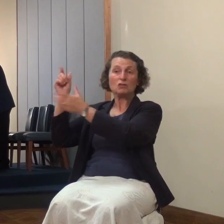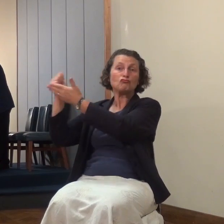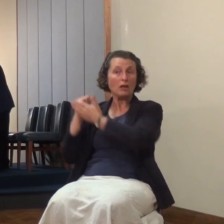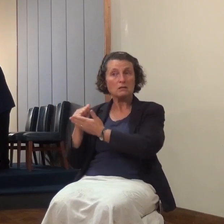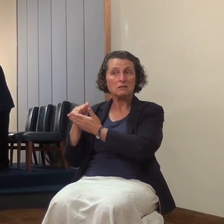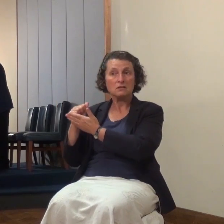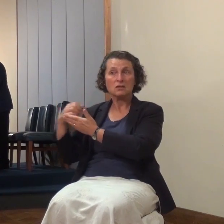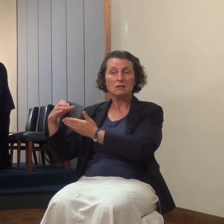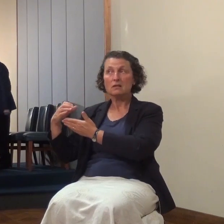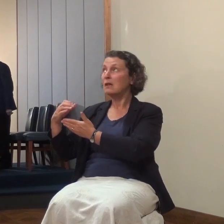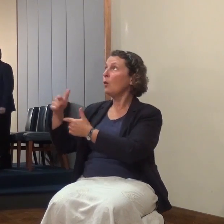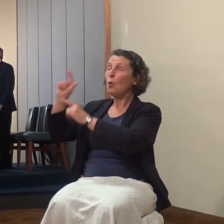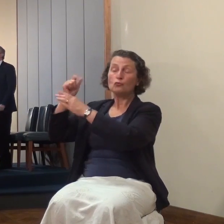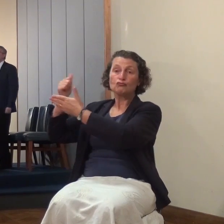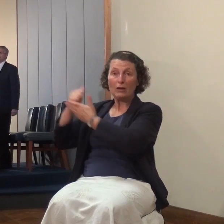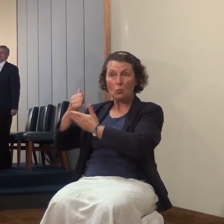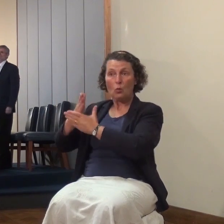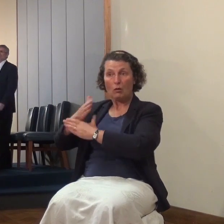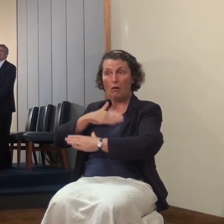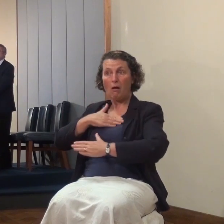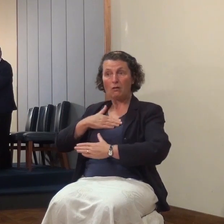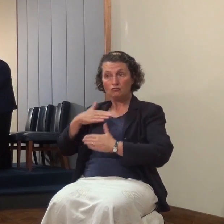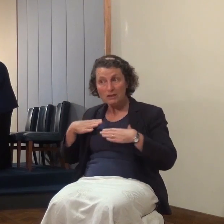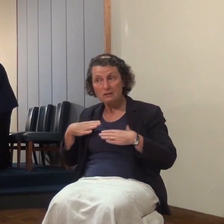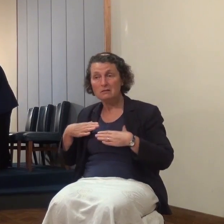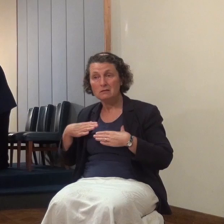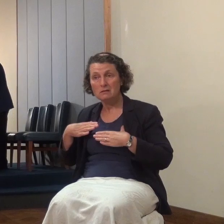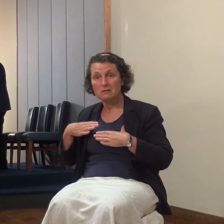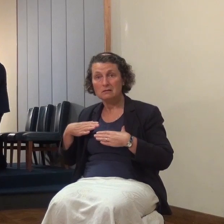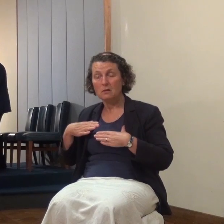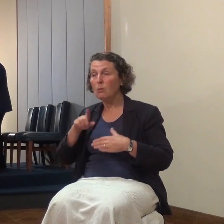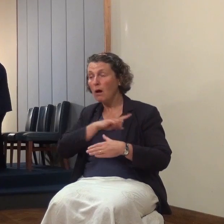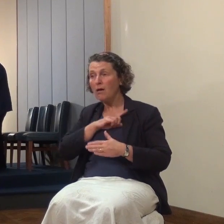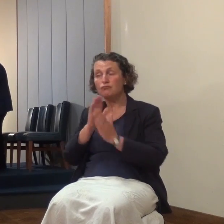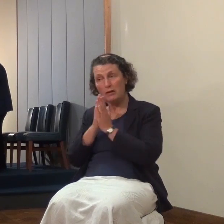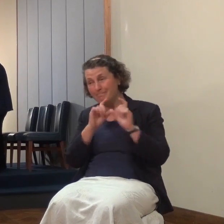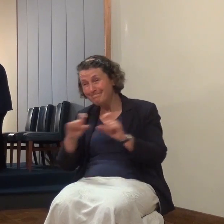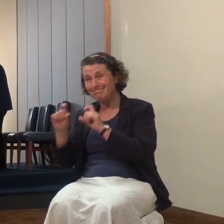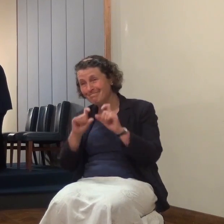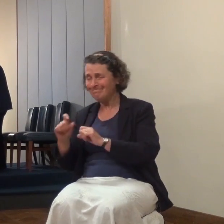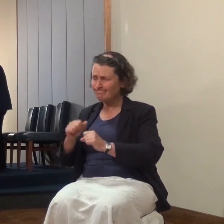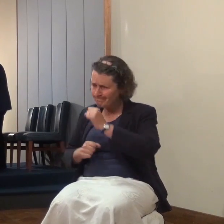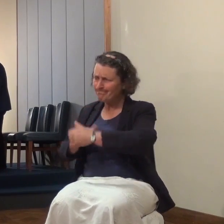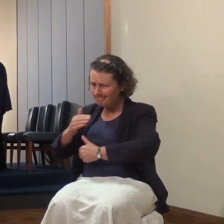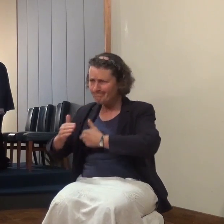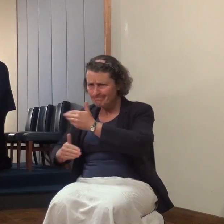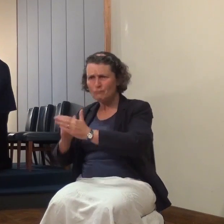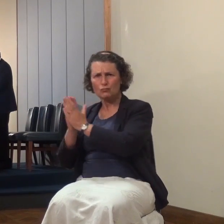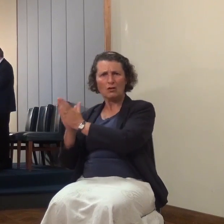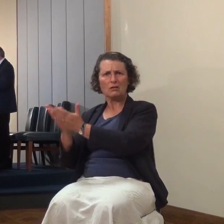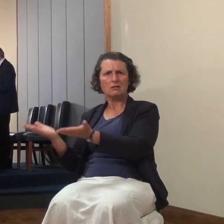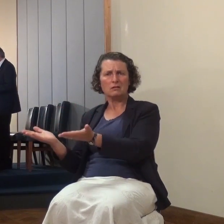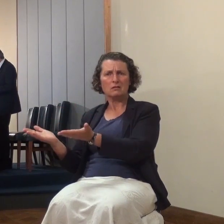already at work in us. To sigh is a sign of grace in the heart. After all, nobody